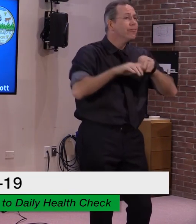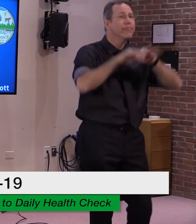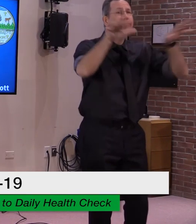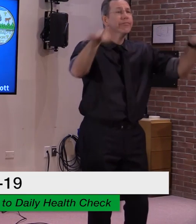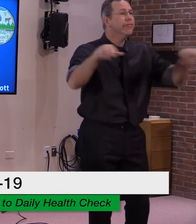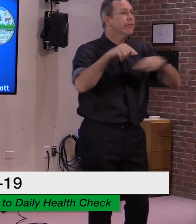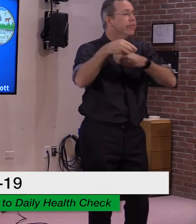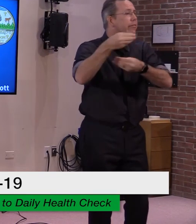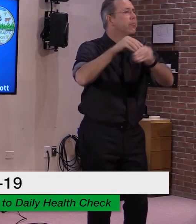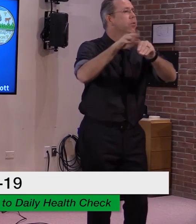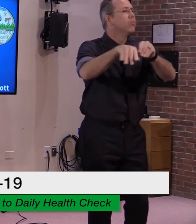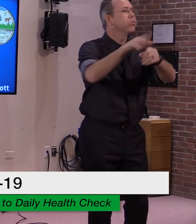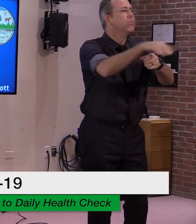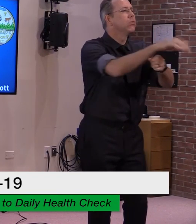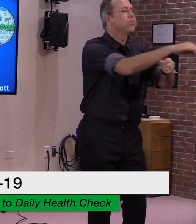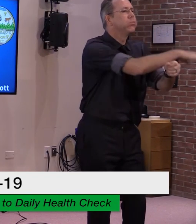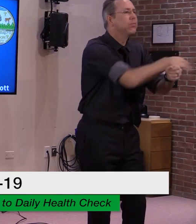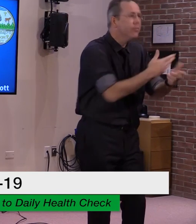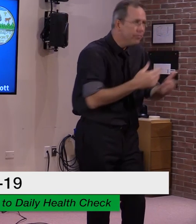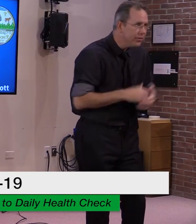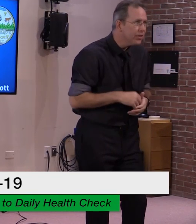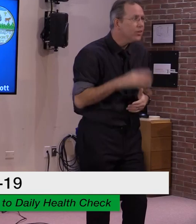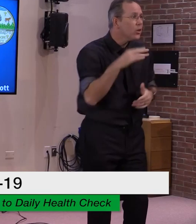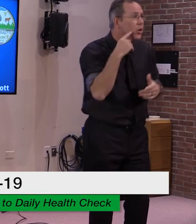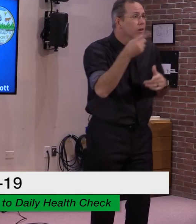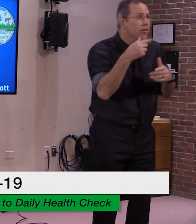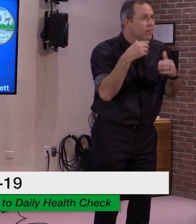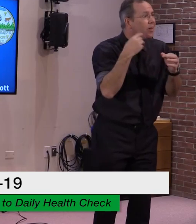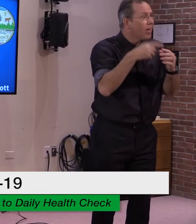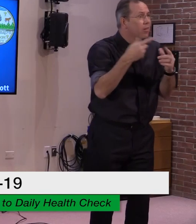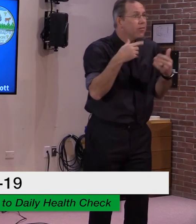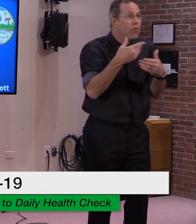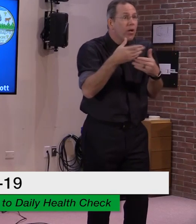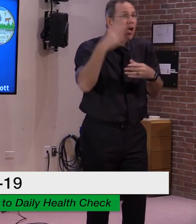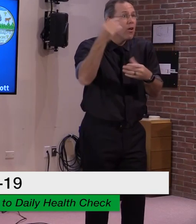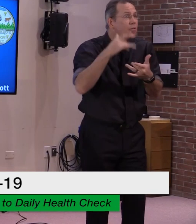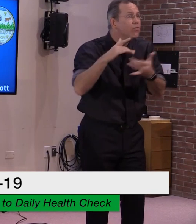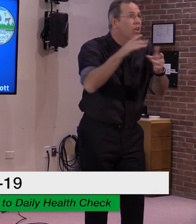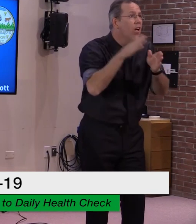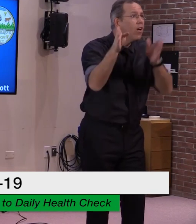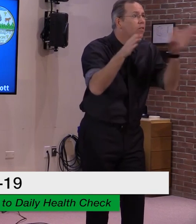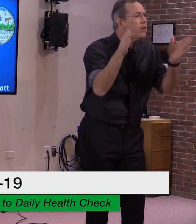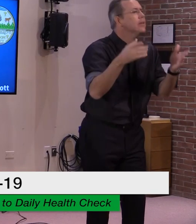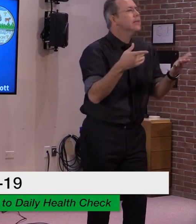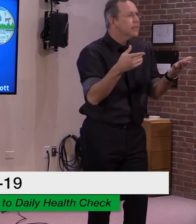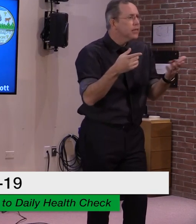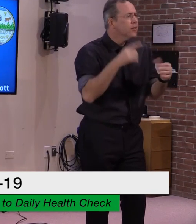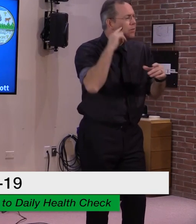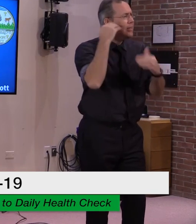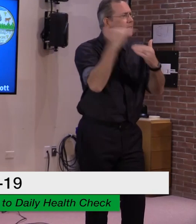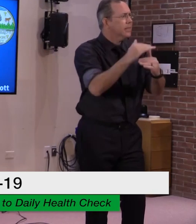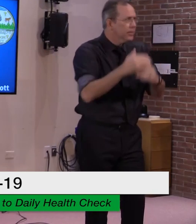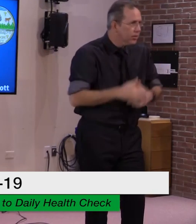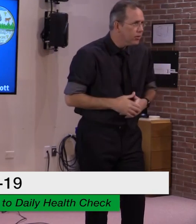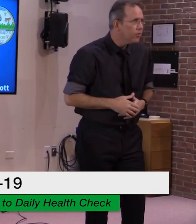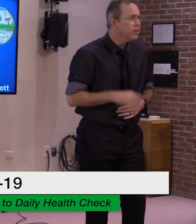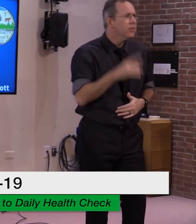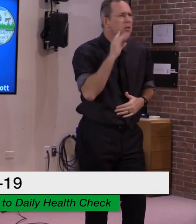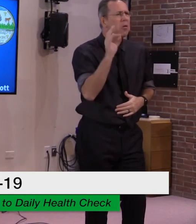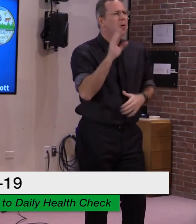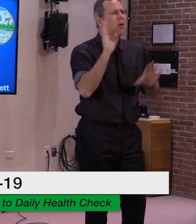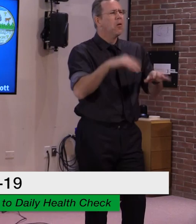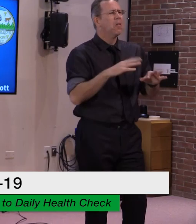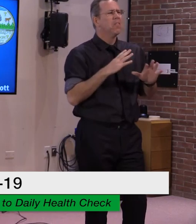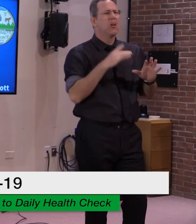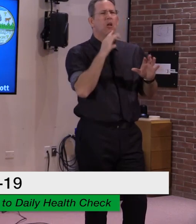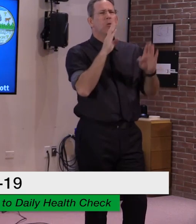travel there's also those who just aren't worried about getting the virus you